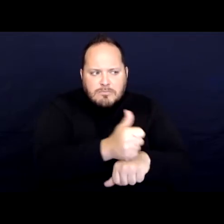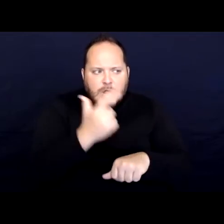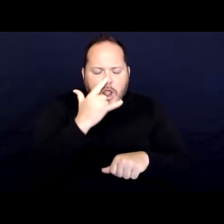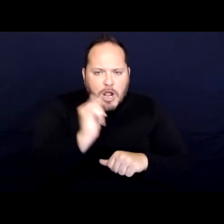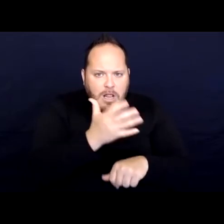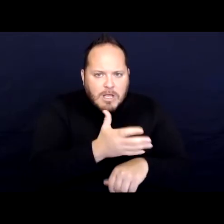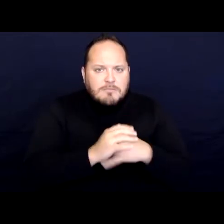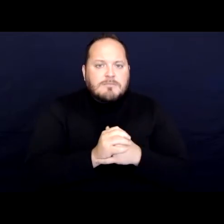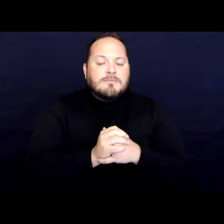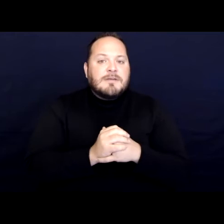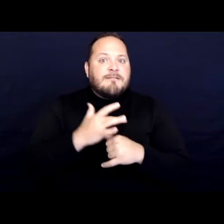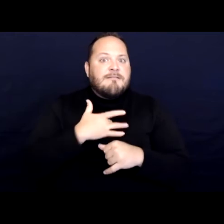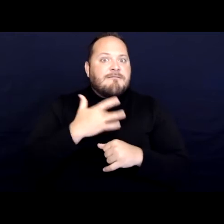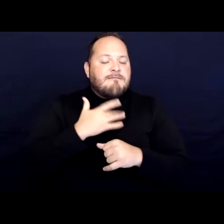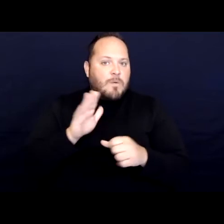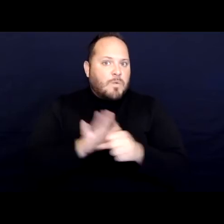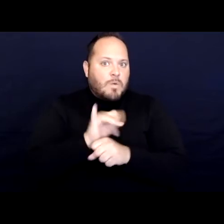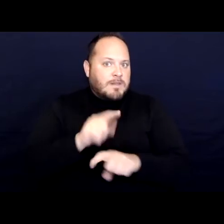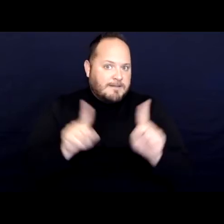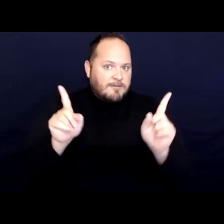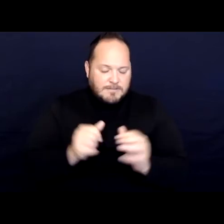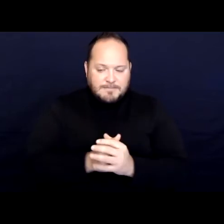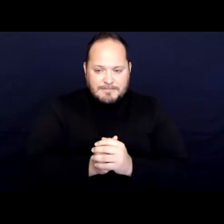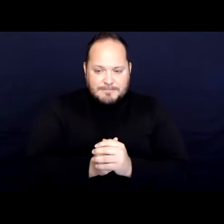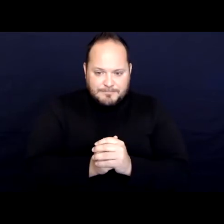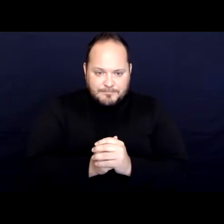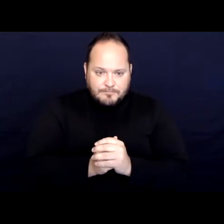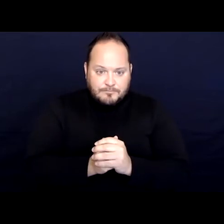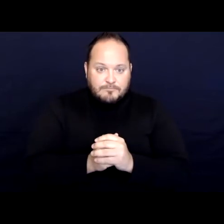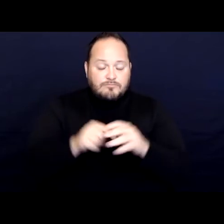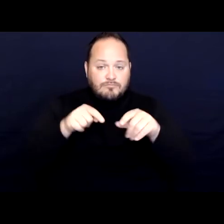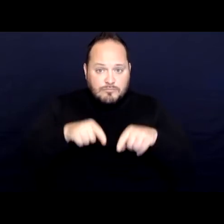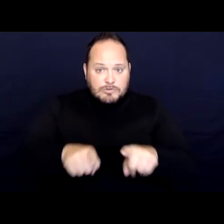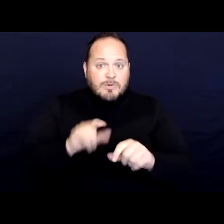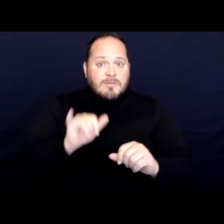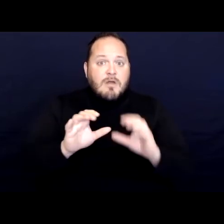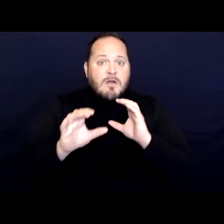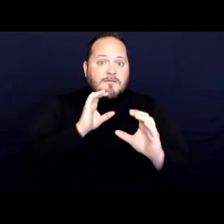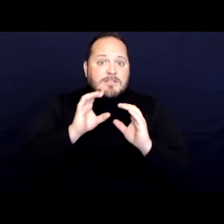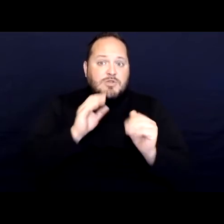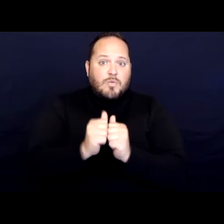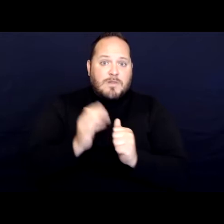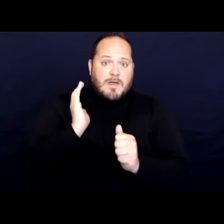And it felt markedly different. In that conversation with our health worker,